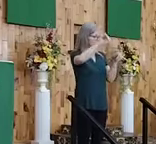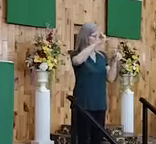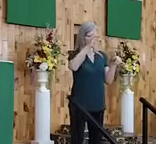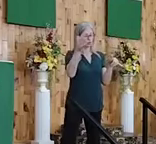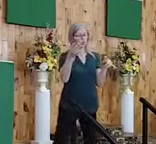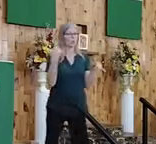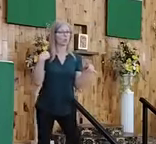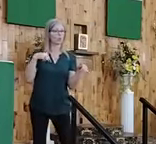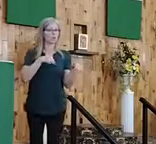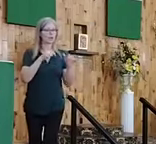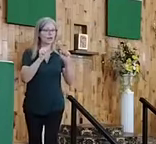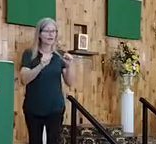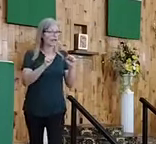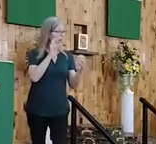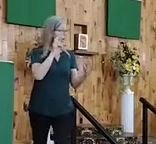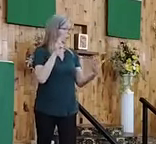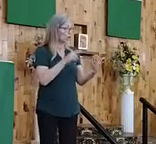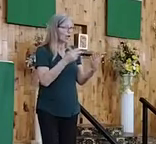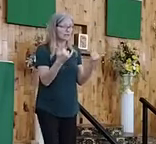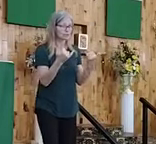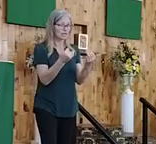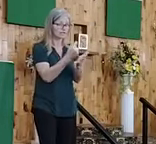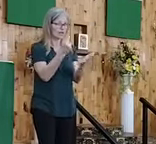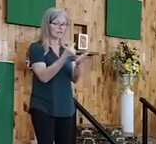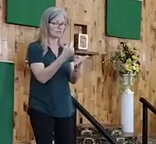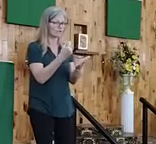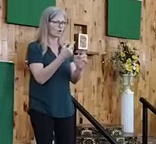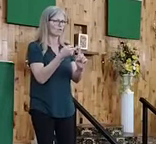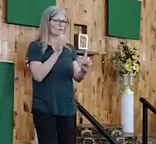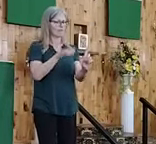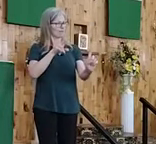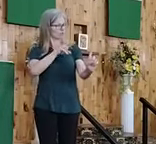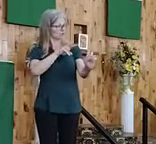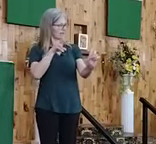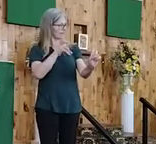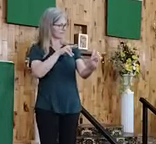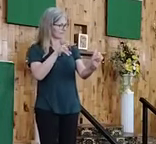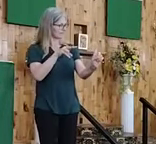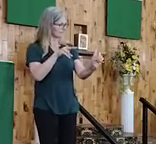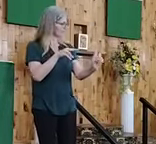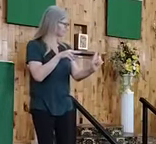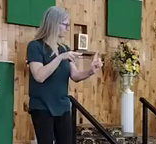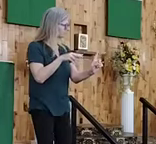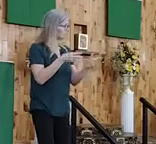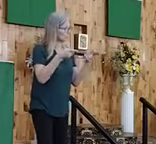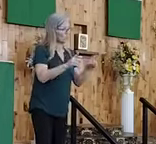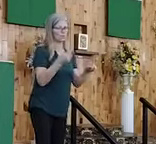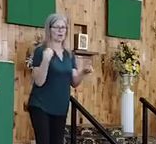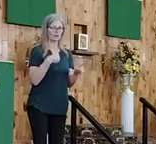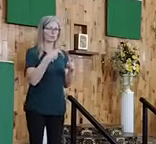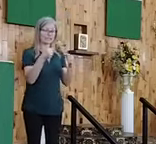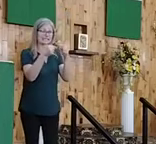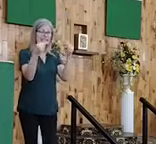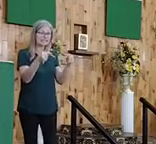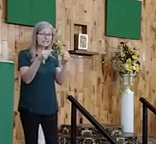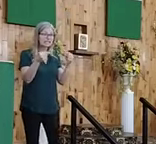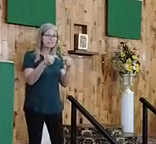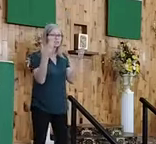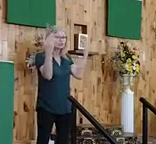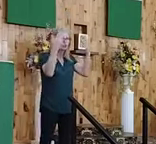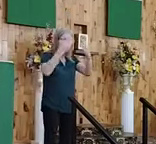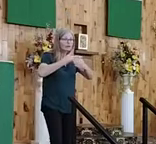this today's gospel from that perspective, from a spiritual perspective. That when we sin, we're in darkness because we've fallen